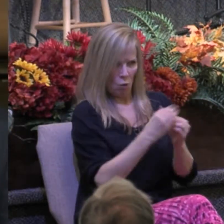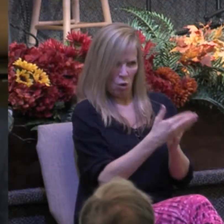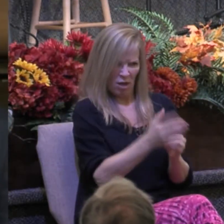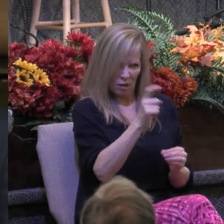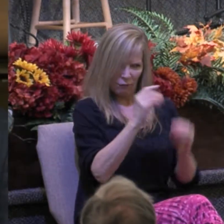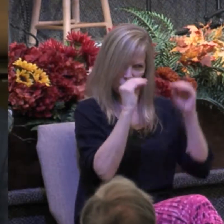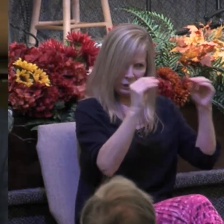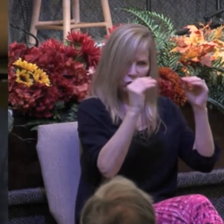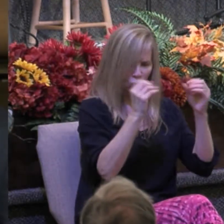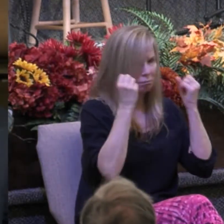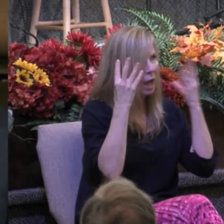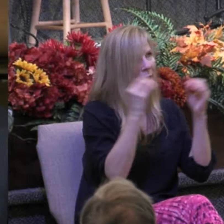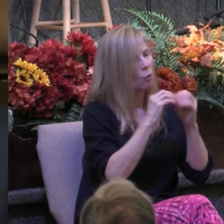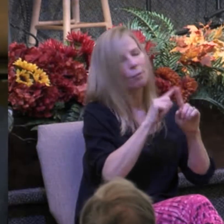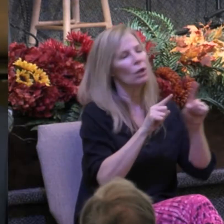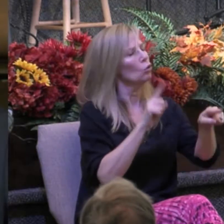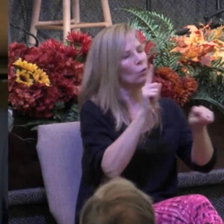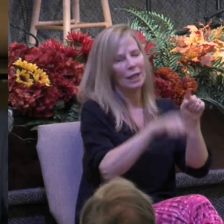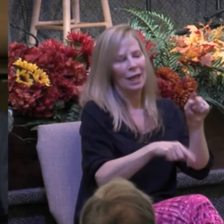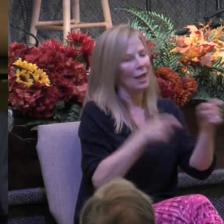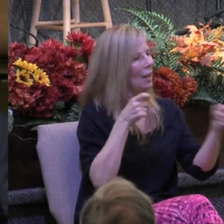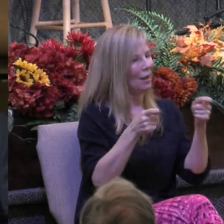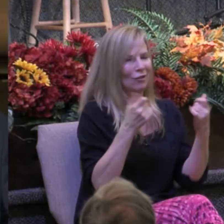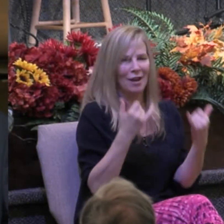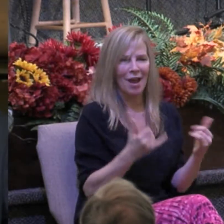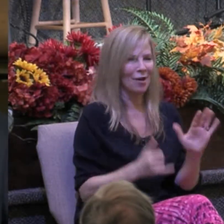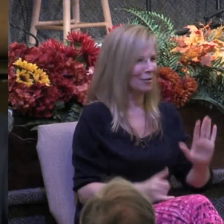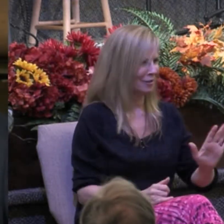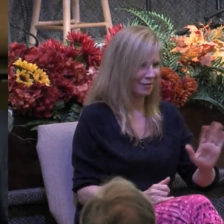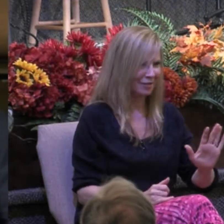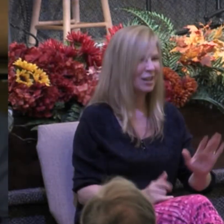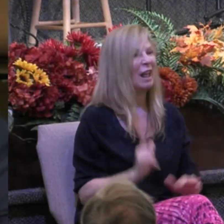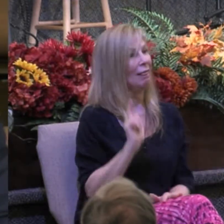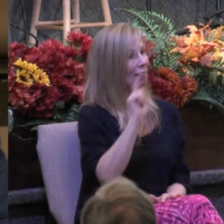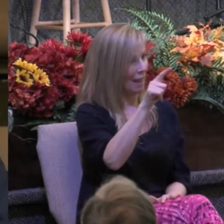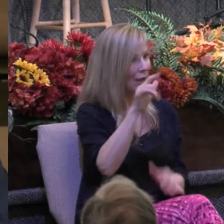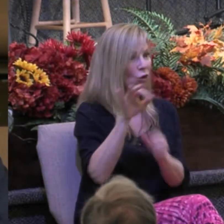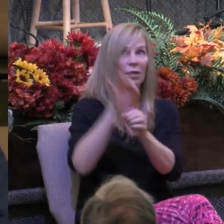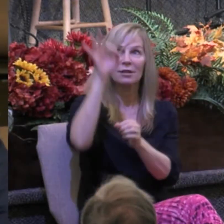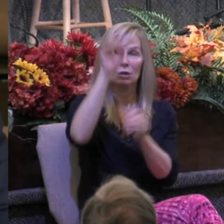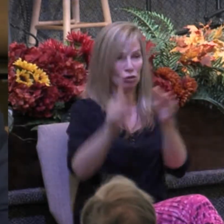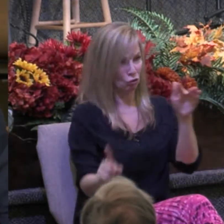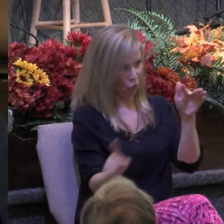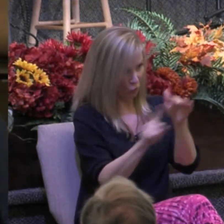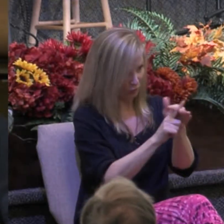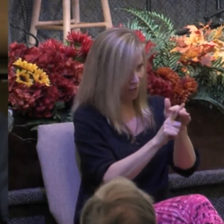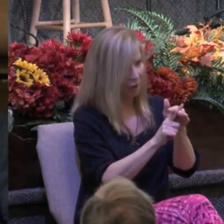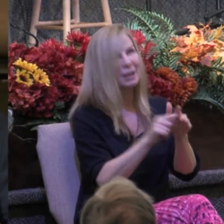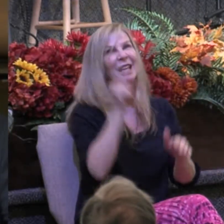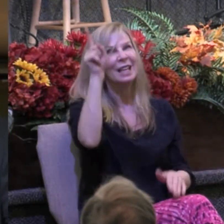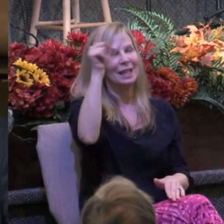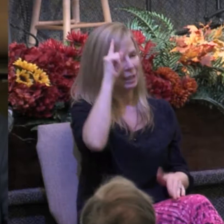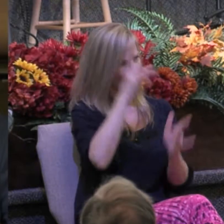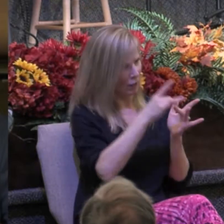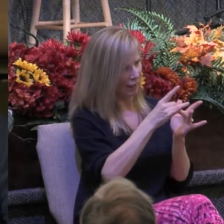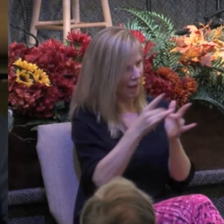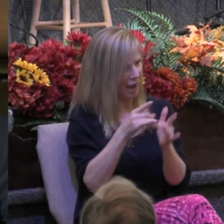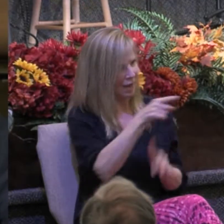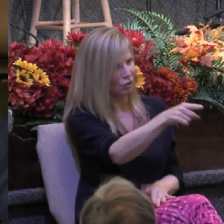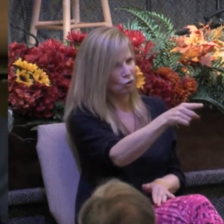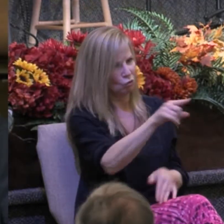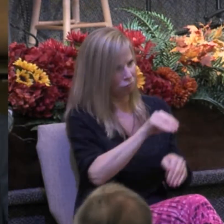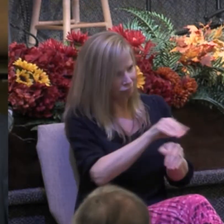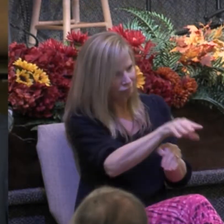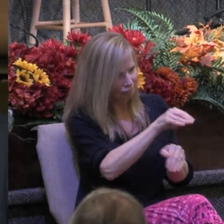are to the apostles, but you cannot bear them now. But when he, the Spirit of truth, comes, he will guide you, notice this, into